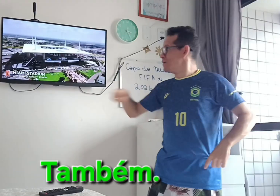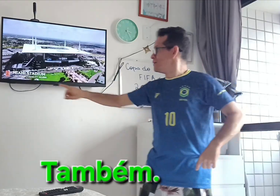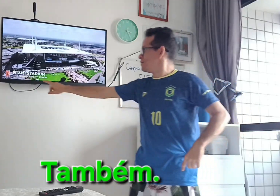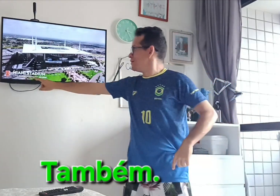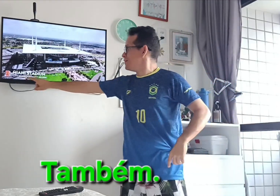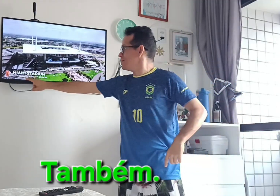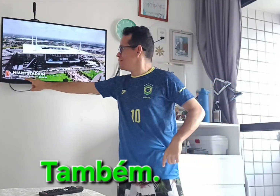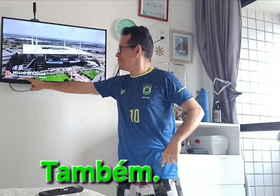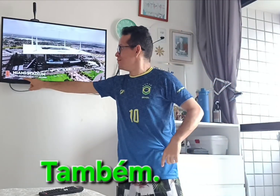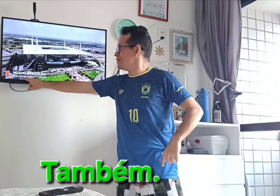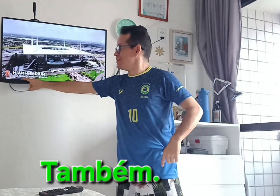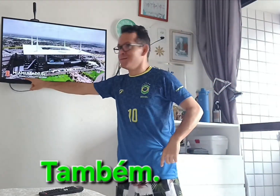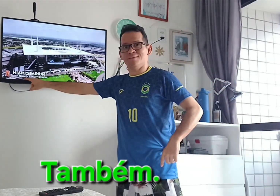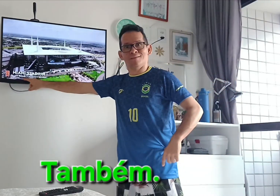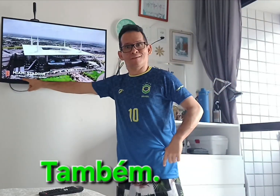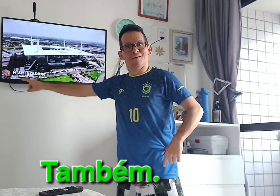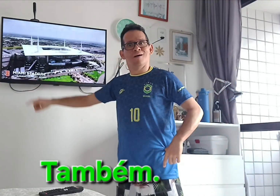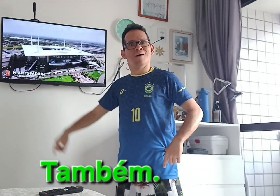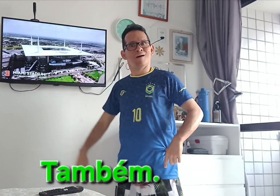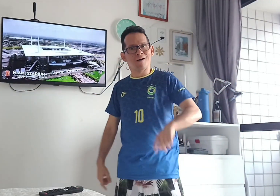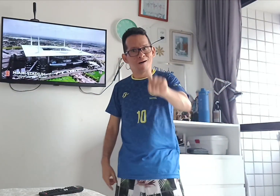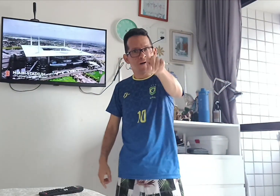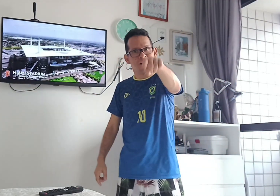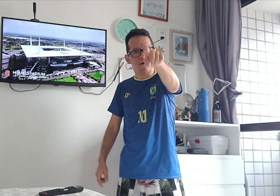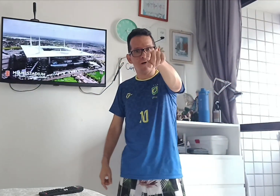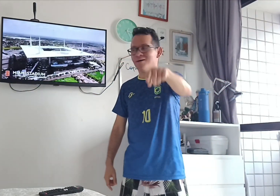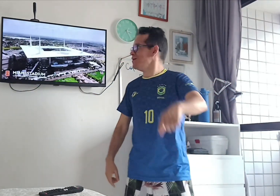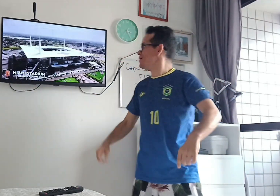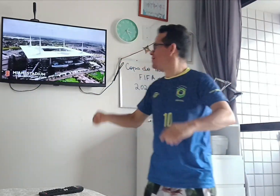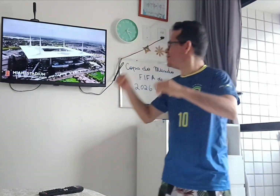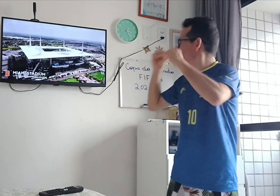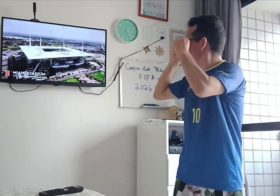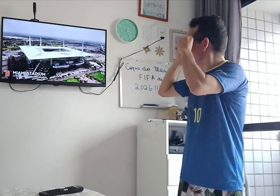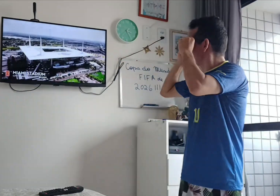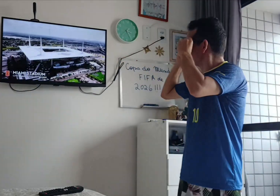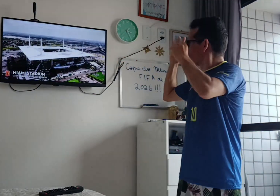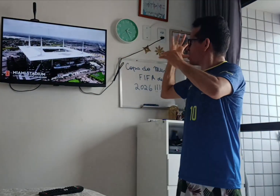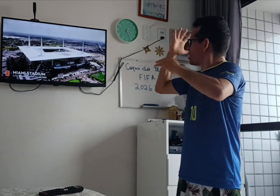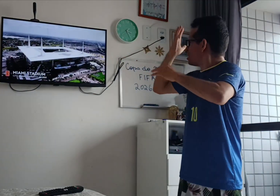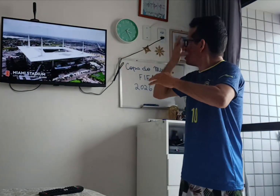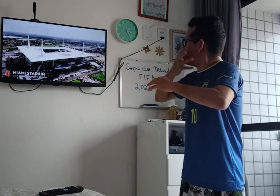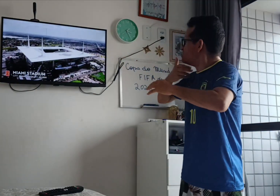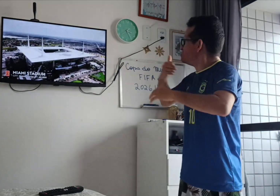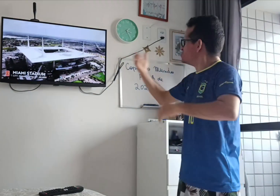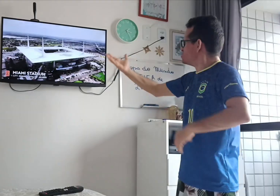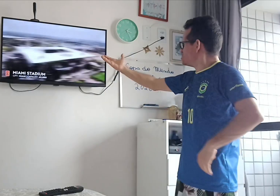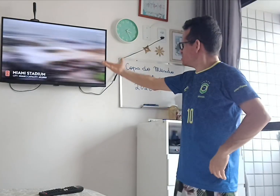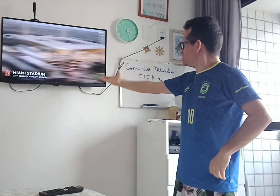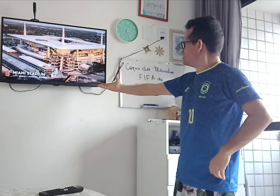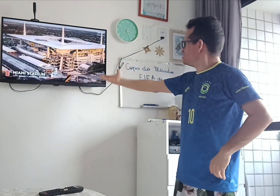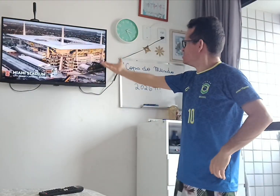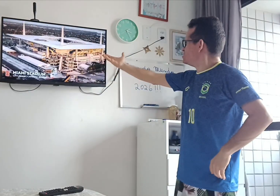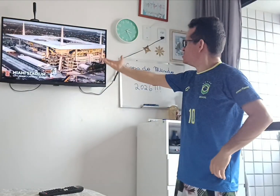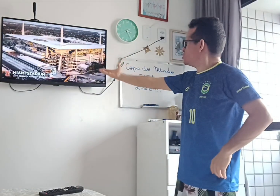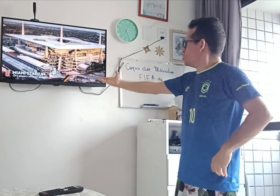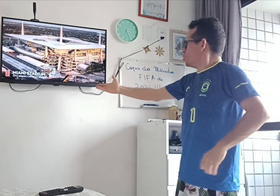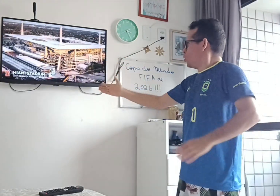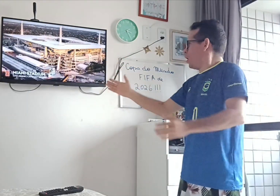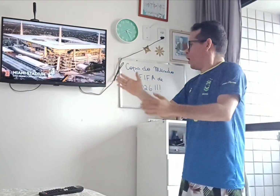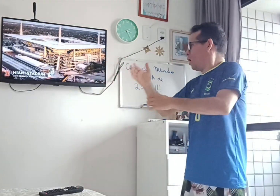Stadium, hosts 4 group games, a round of 32 match, a quarterfinal, and the third-place playoff. Originally built as a multi-purpose bowl